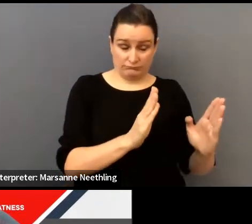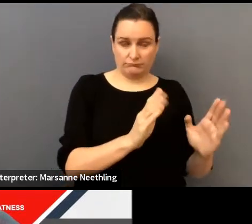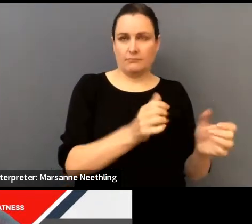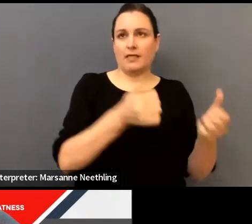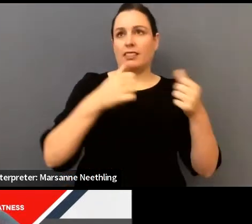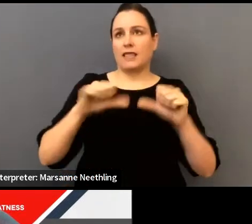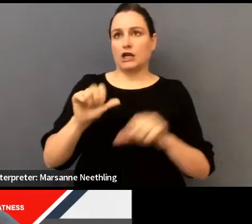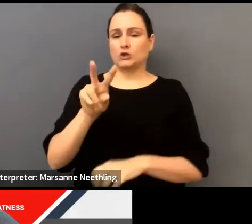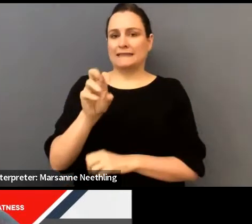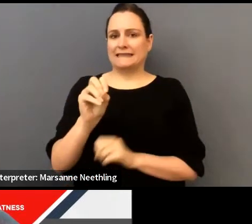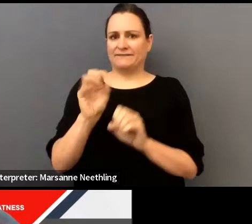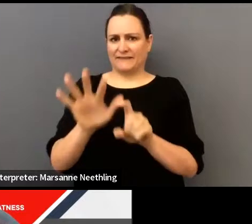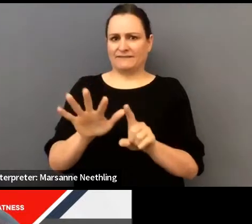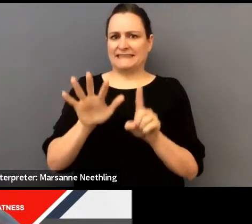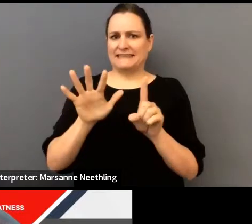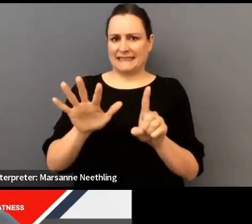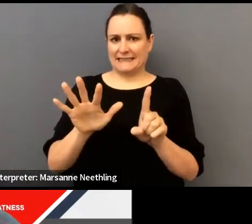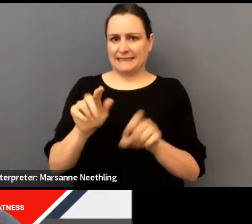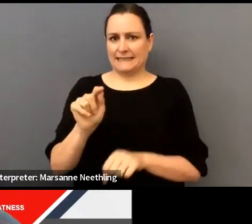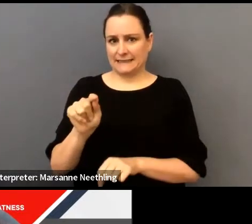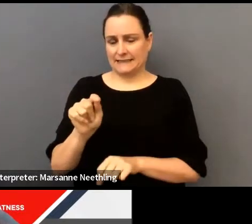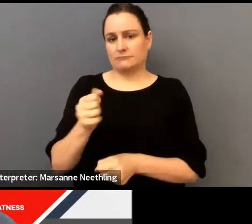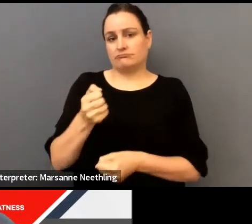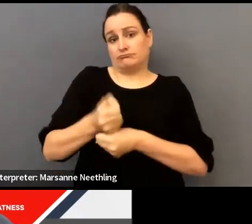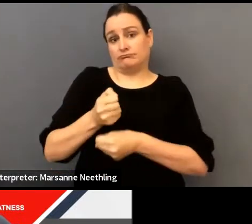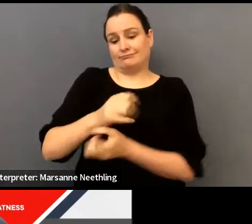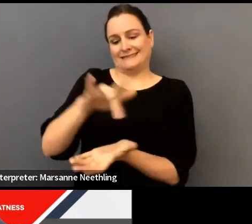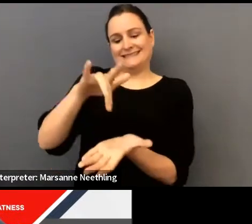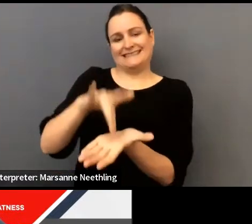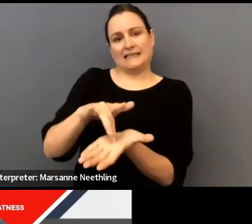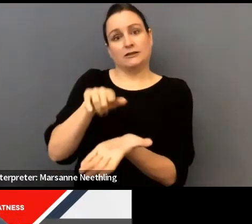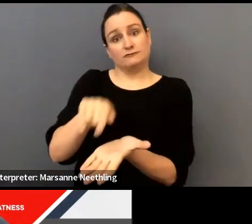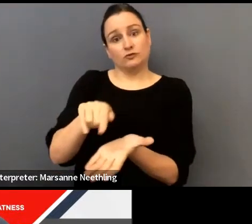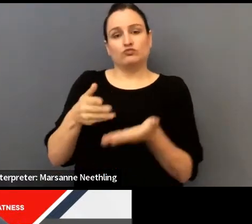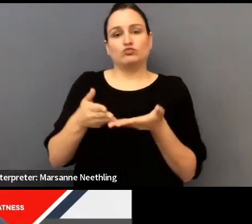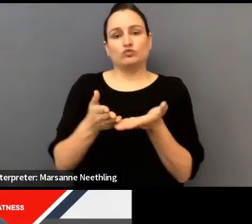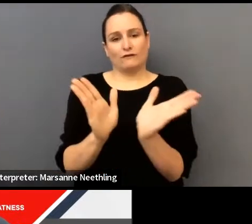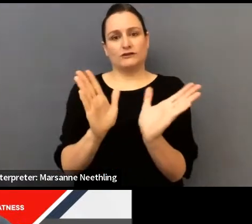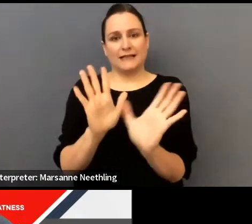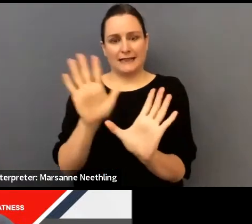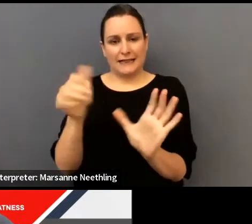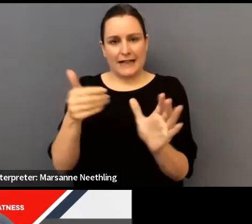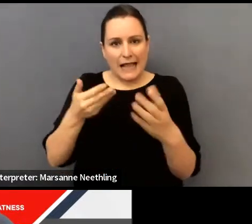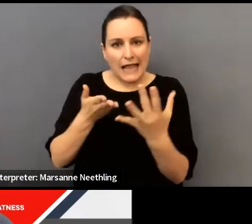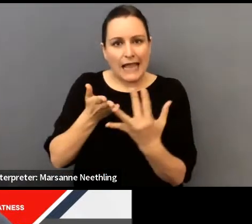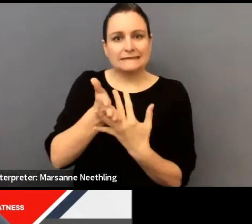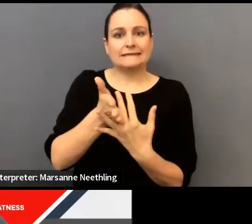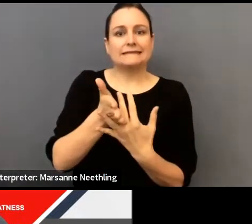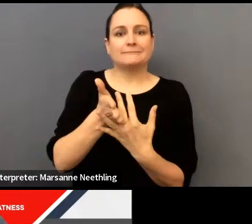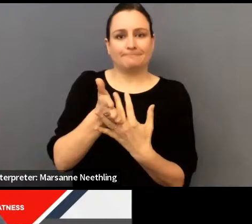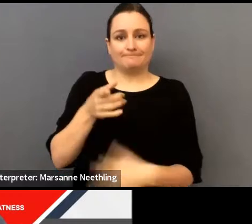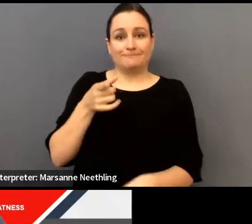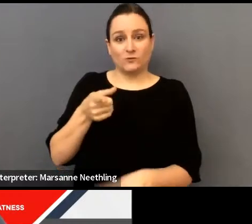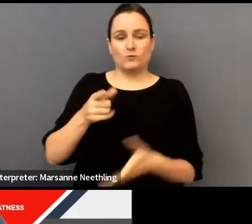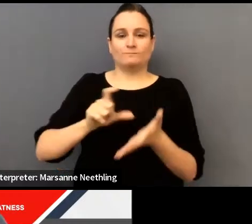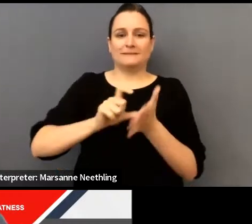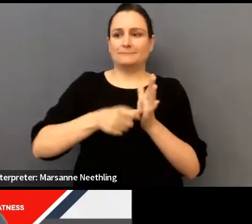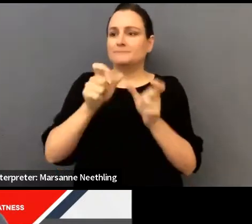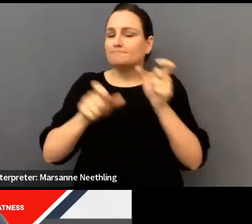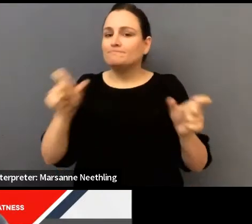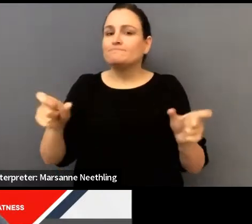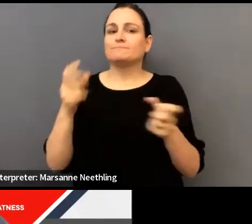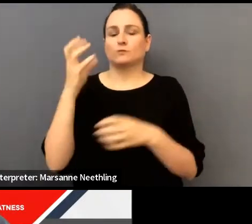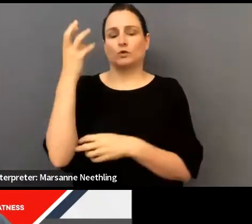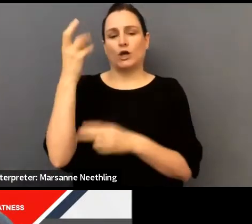of the Center for Universal Access and Disability Support at the University of the Free State. As part of